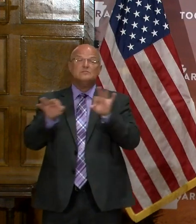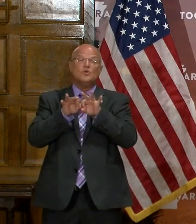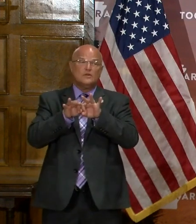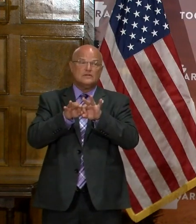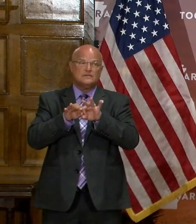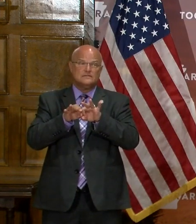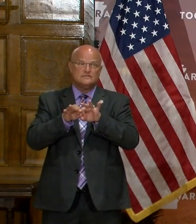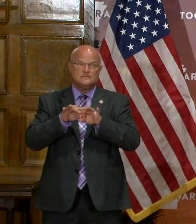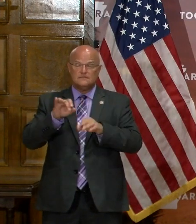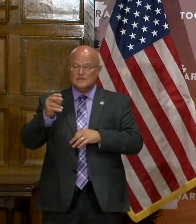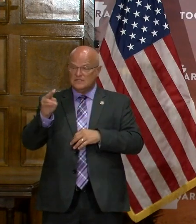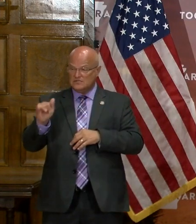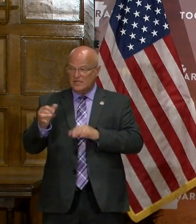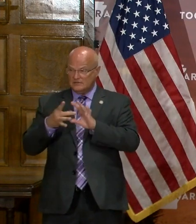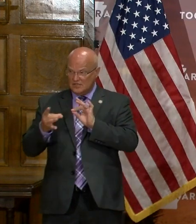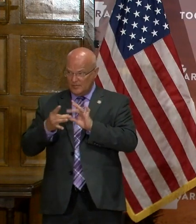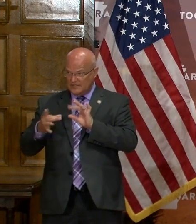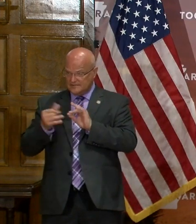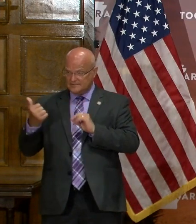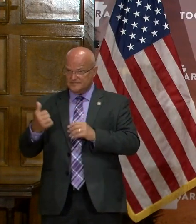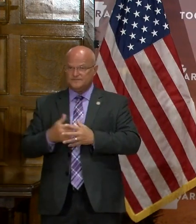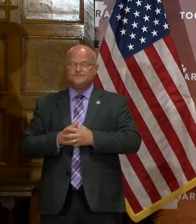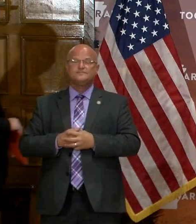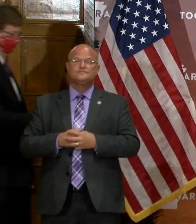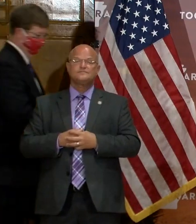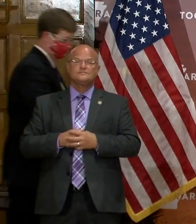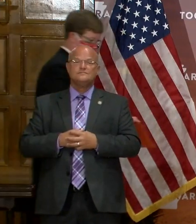important for that. Johnny, you want to comment?